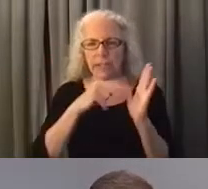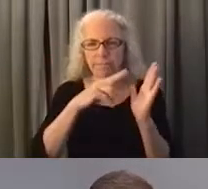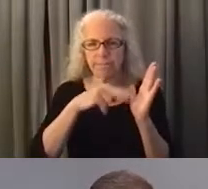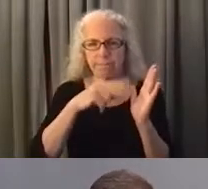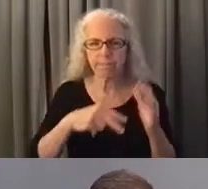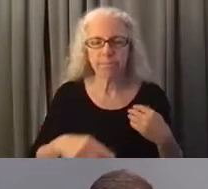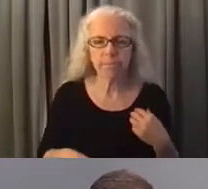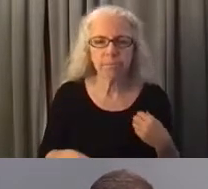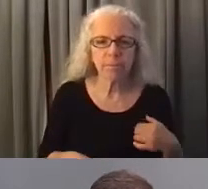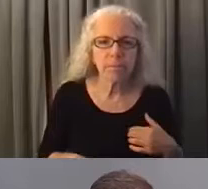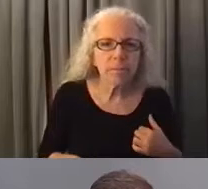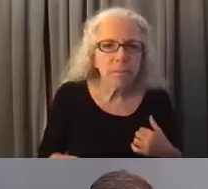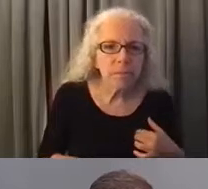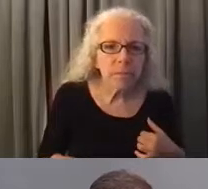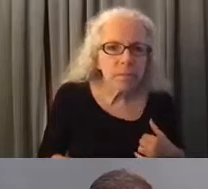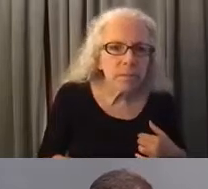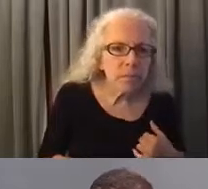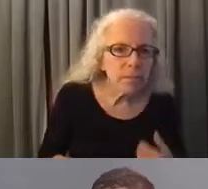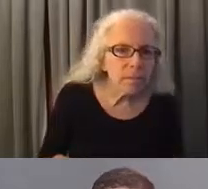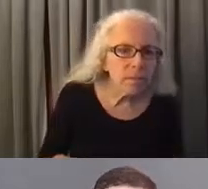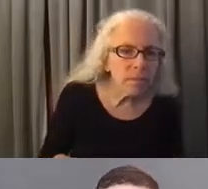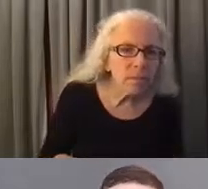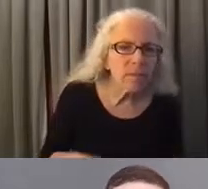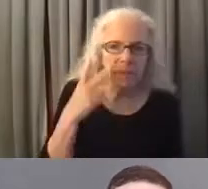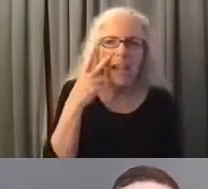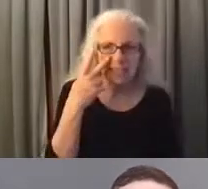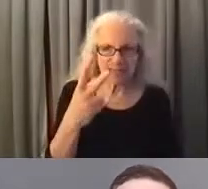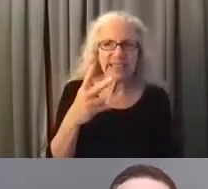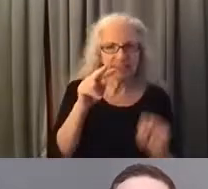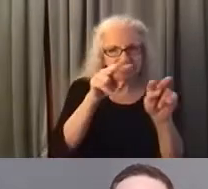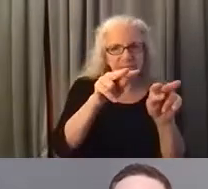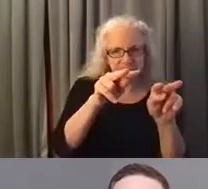All right. I have it on my screen up here too, so